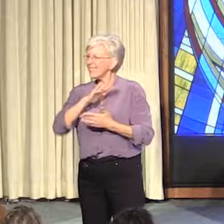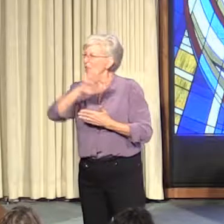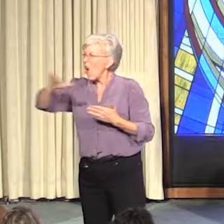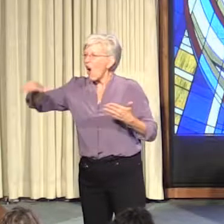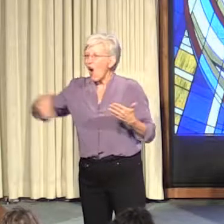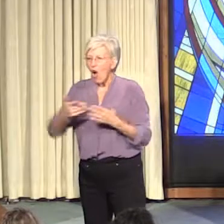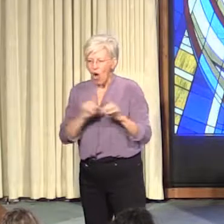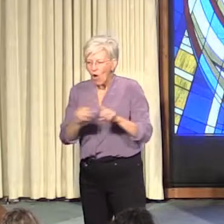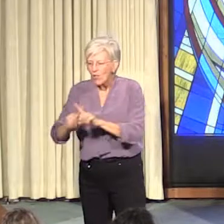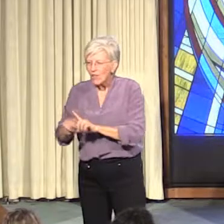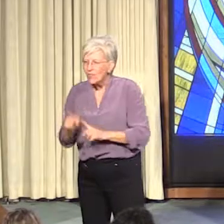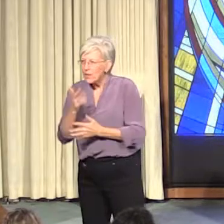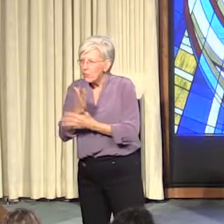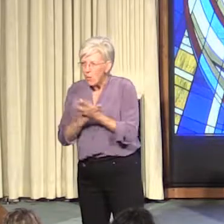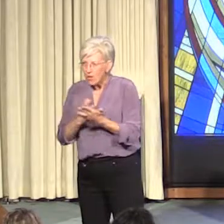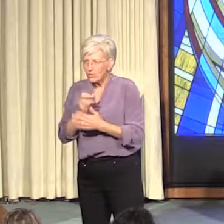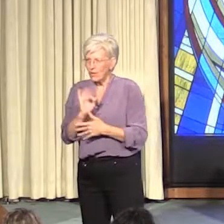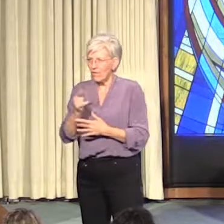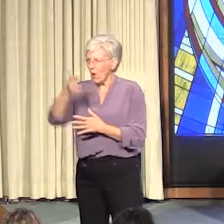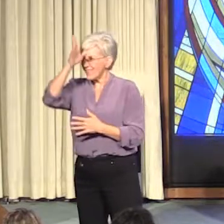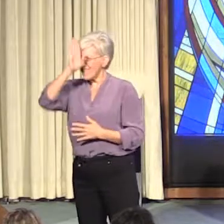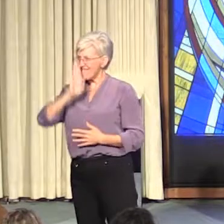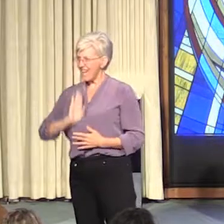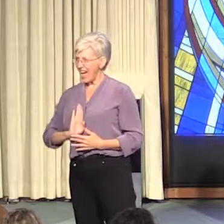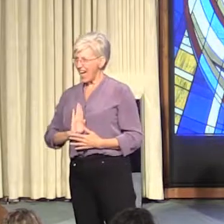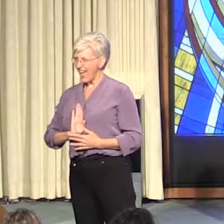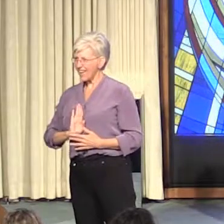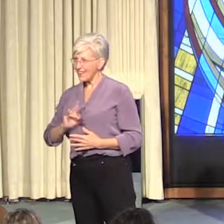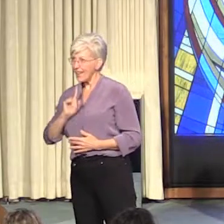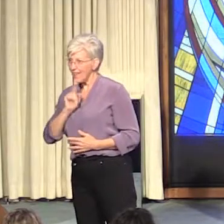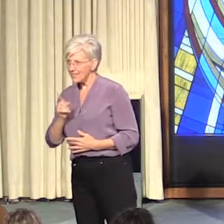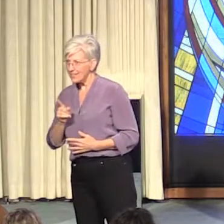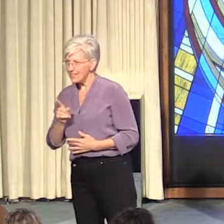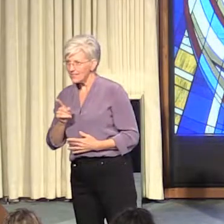essence that at some point in our life we decided